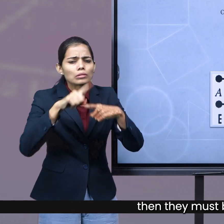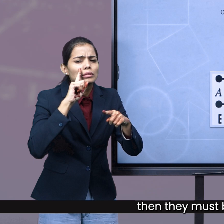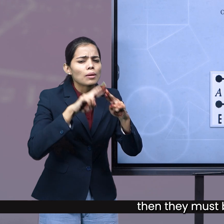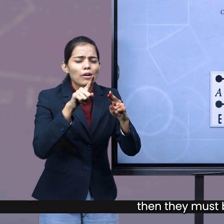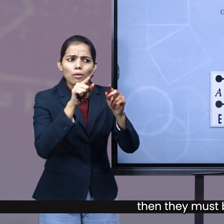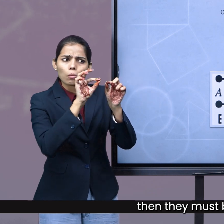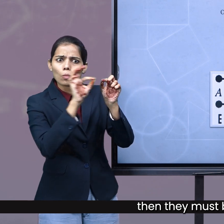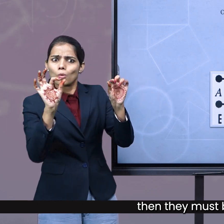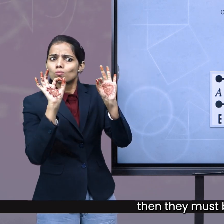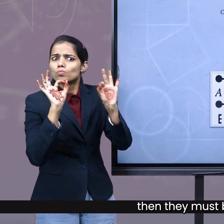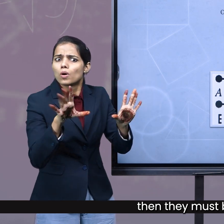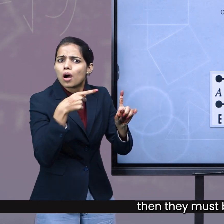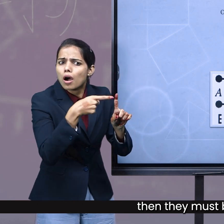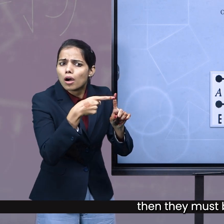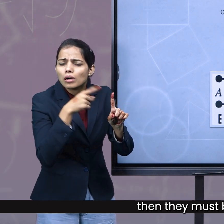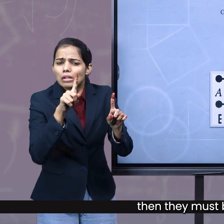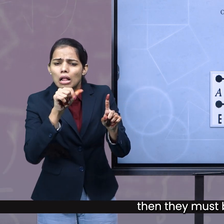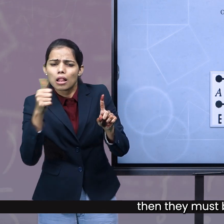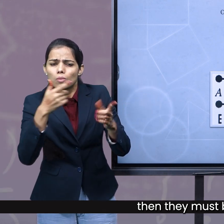they must be congruent.